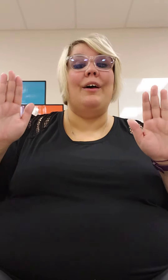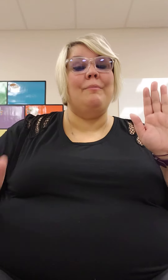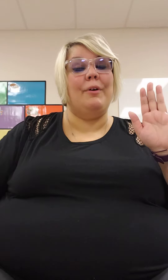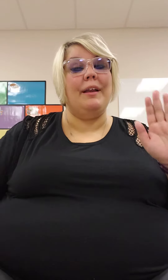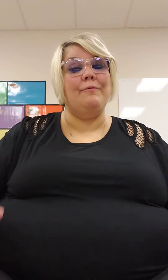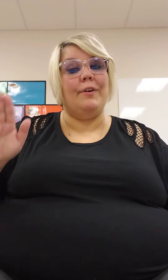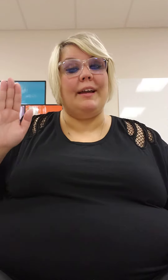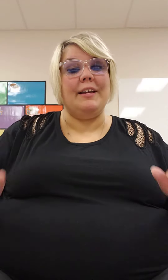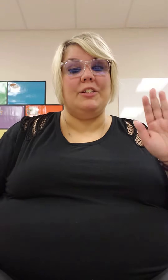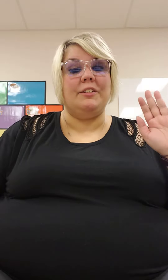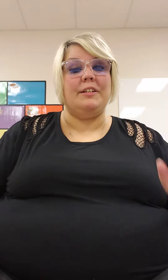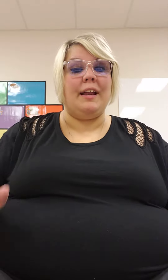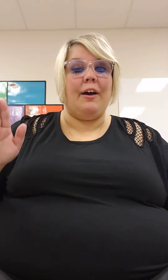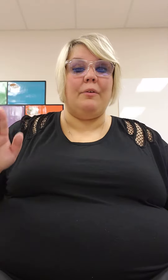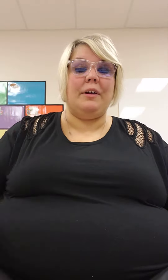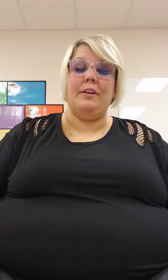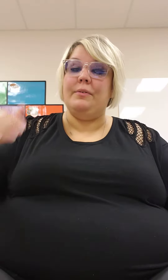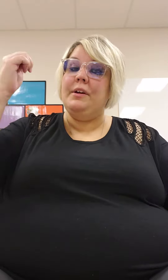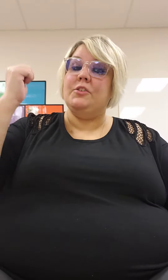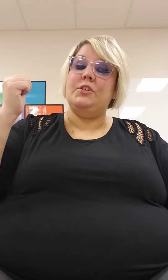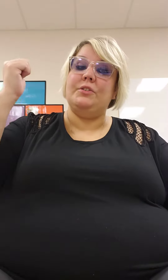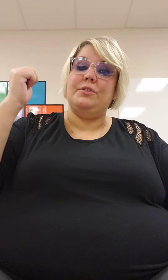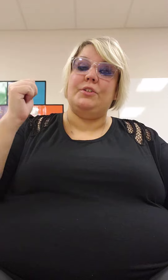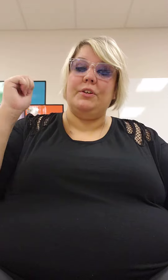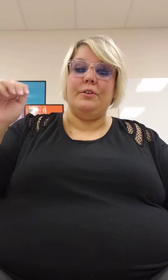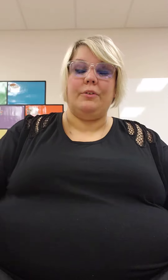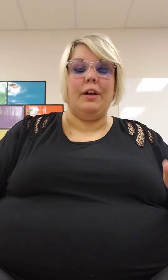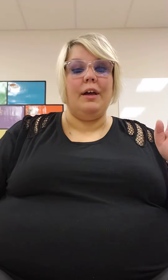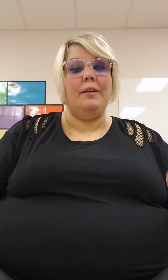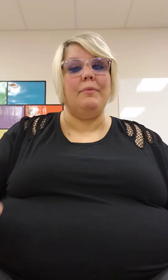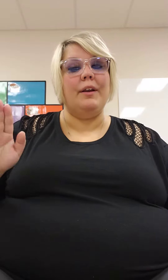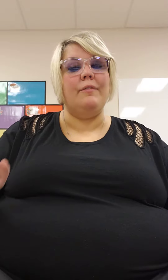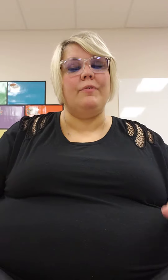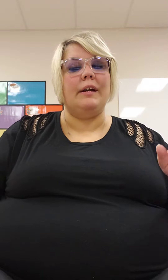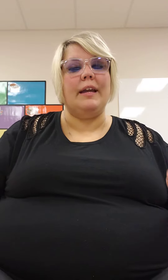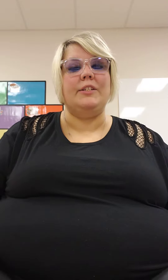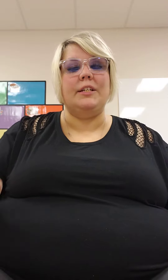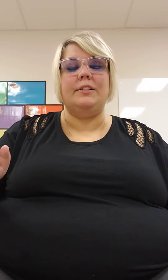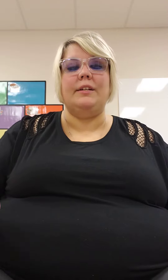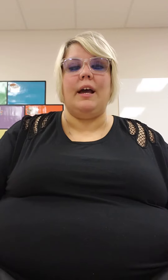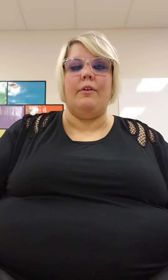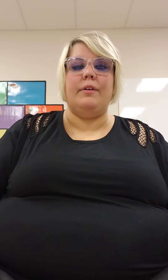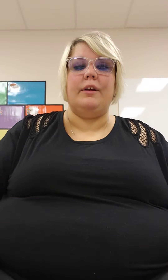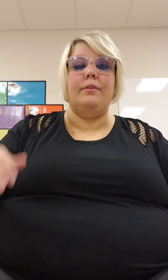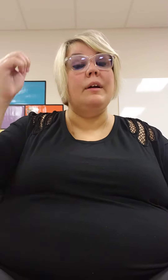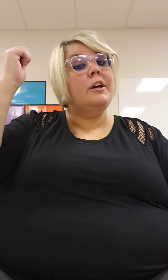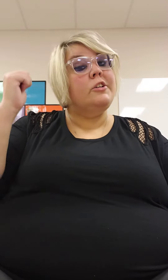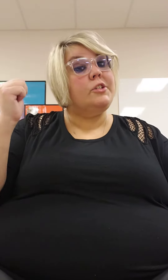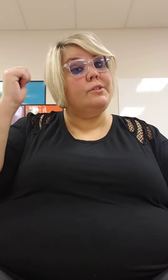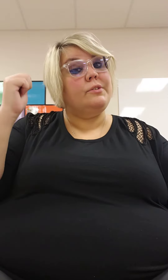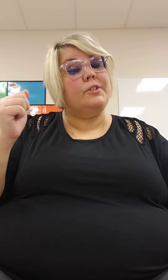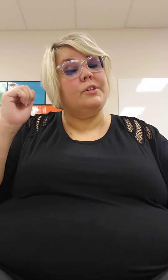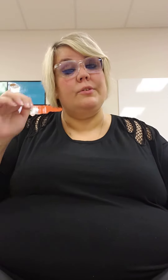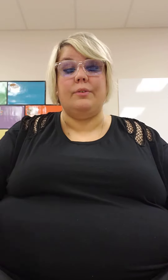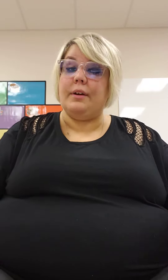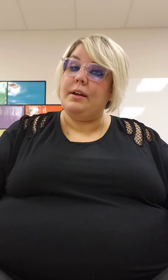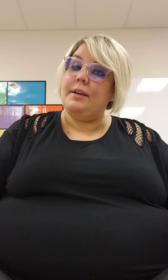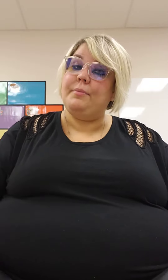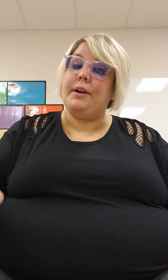morning 4k children. How are you? Choo-choo! Good morning 4k children. How are you? Choo-choo! Good morning